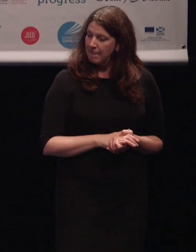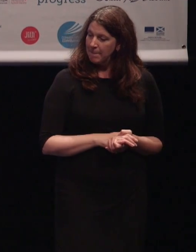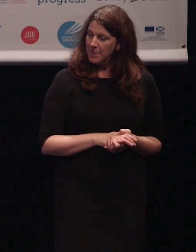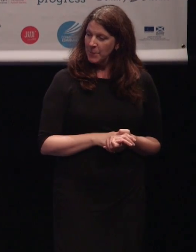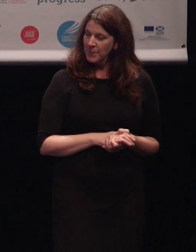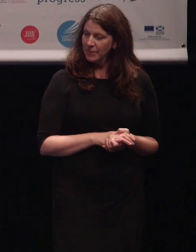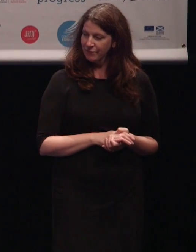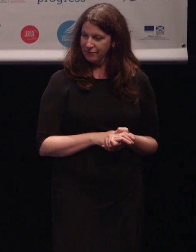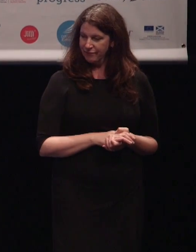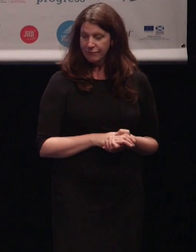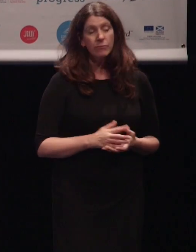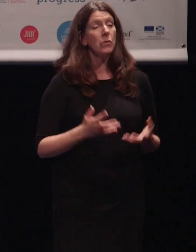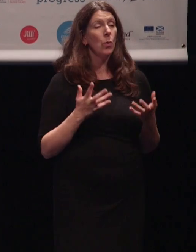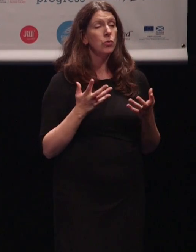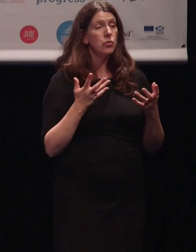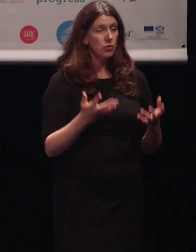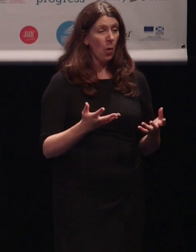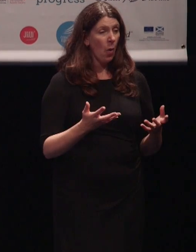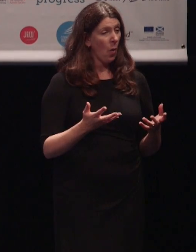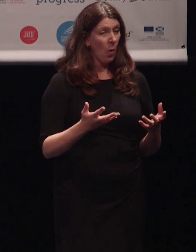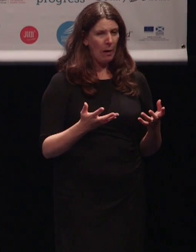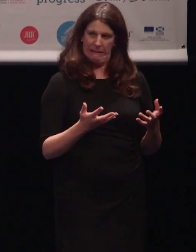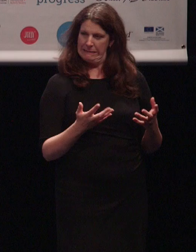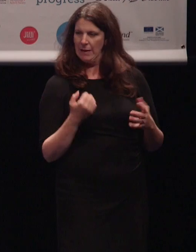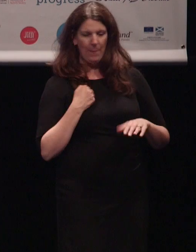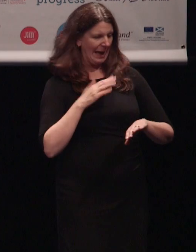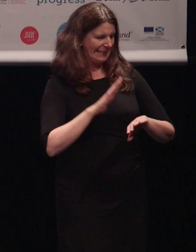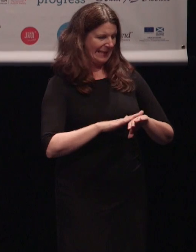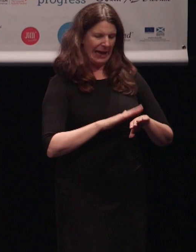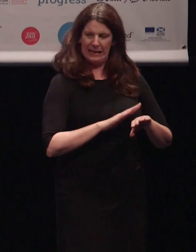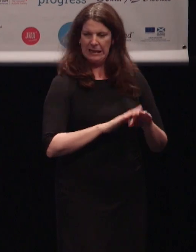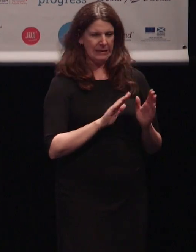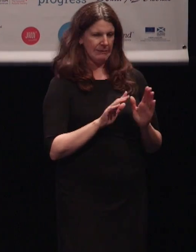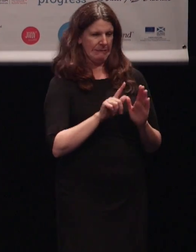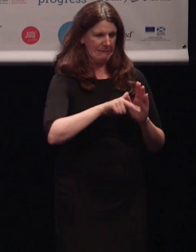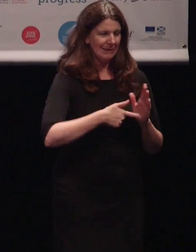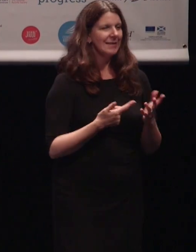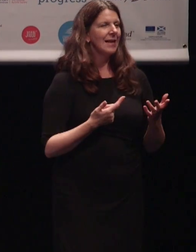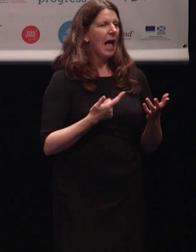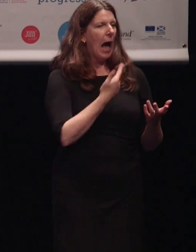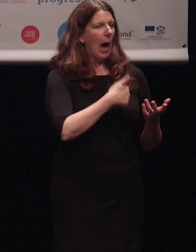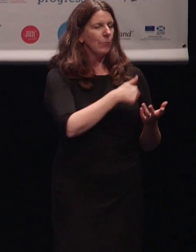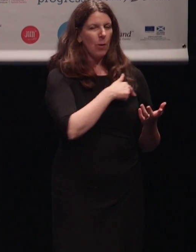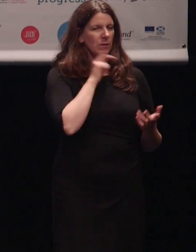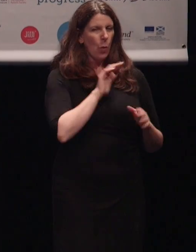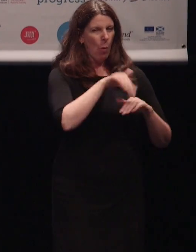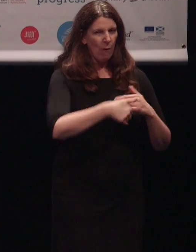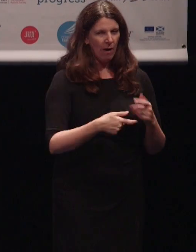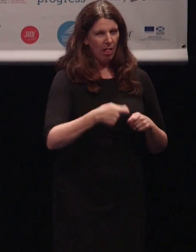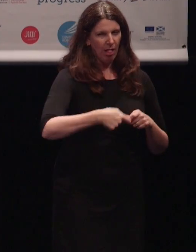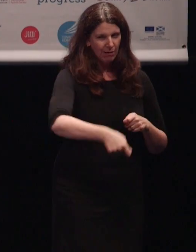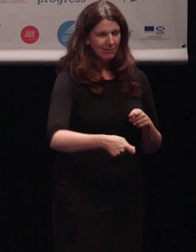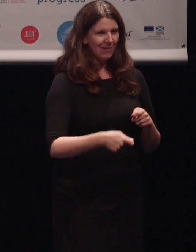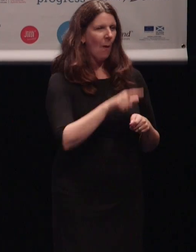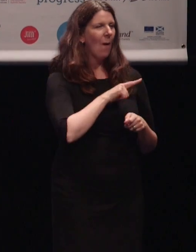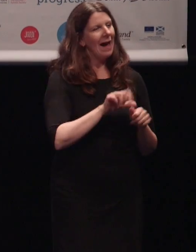I don't have so much more time. I will not, I promised I wouldn't go over my time for the